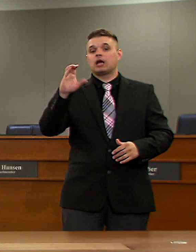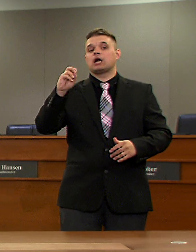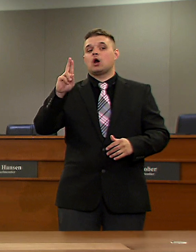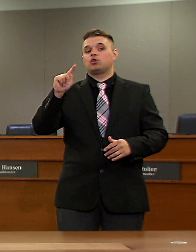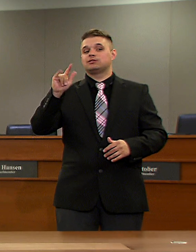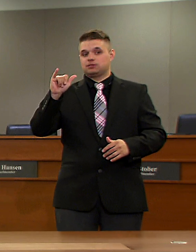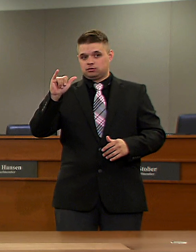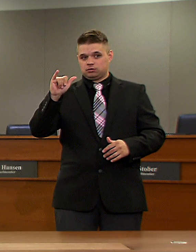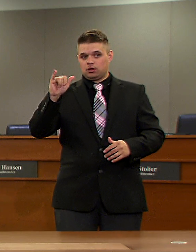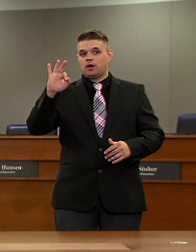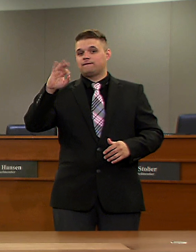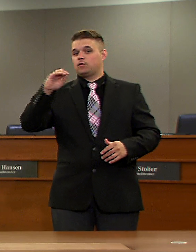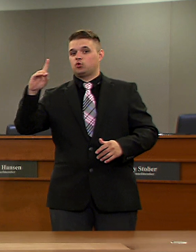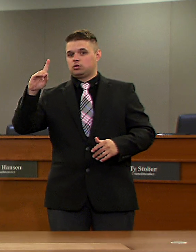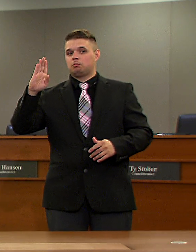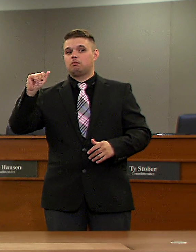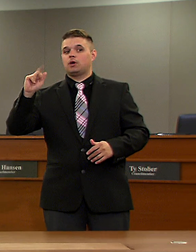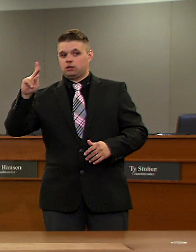clarkcountyfoodbank.org,